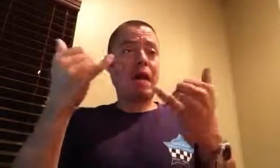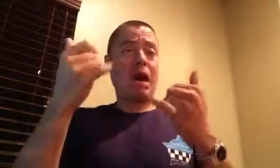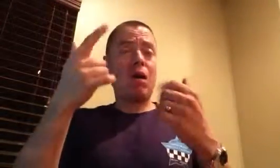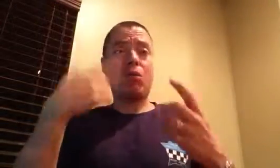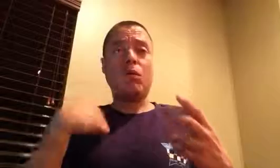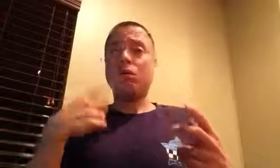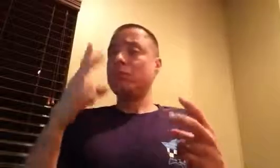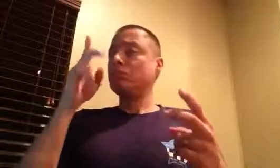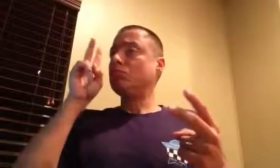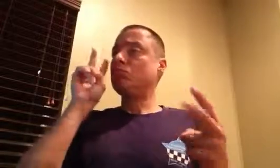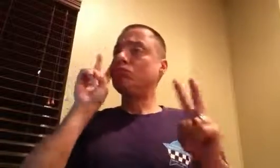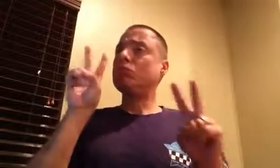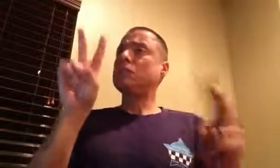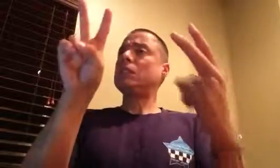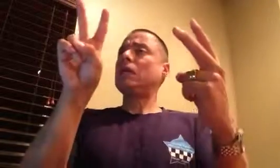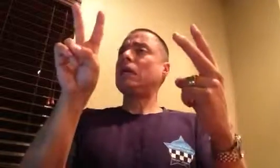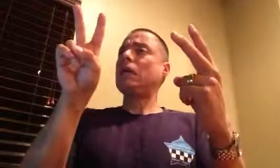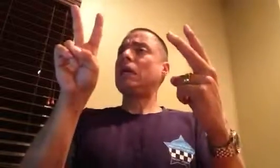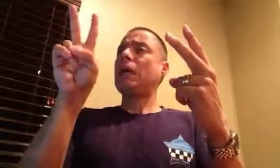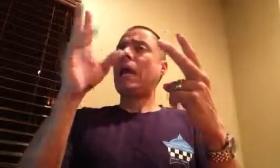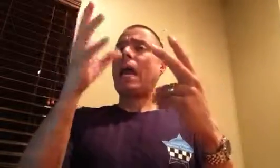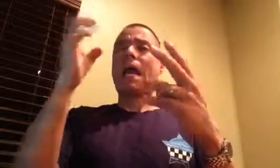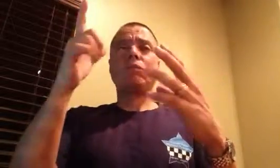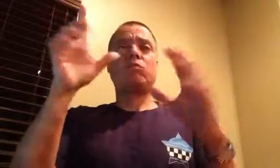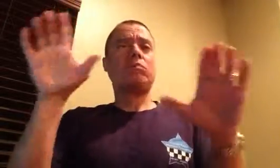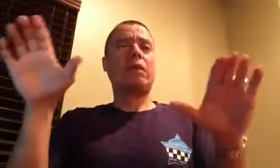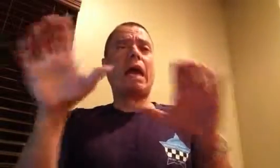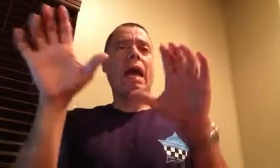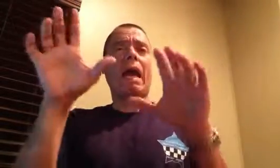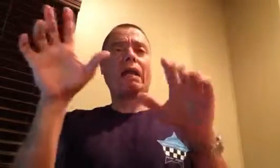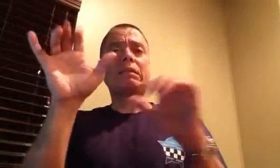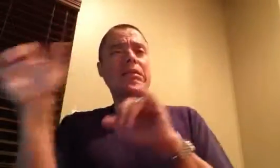act as if we have all the time we want and all the solutions.